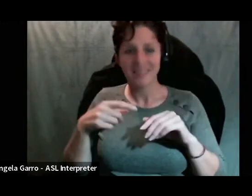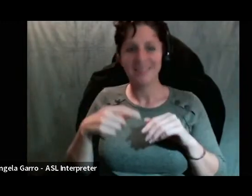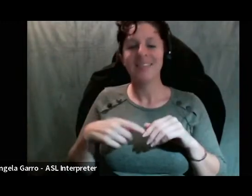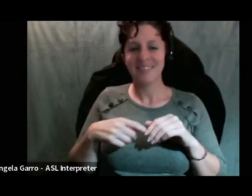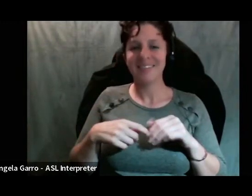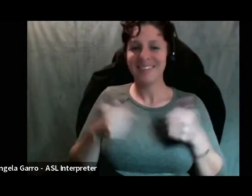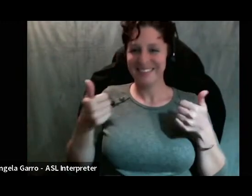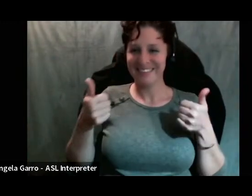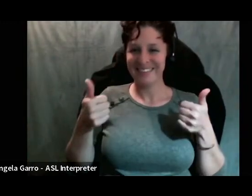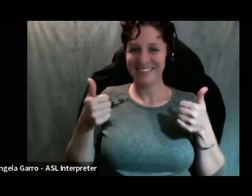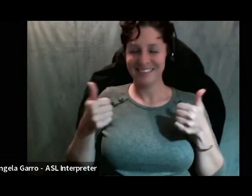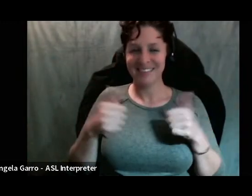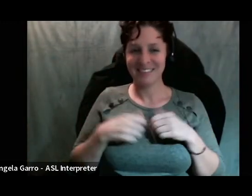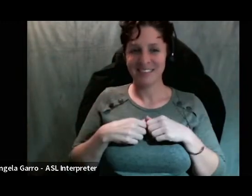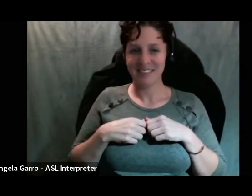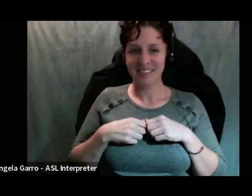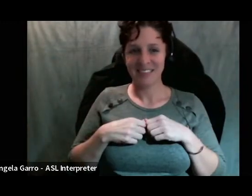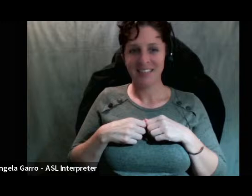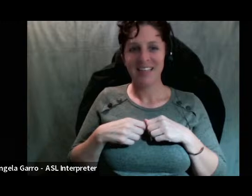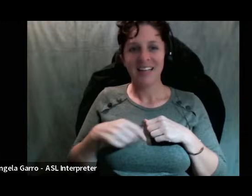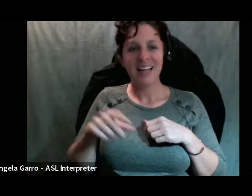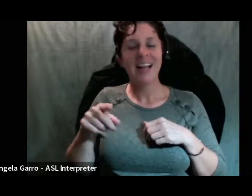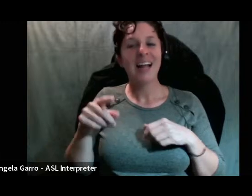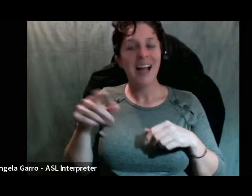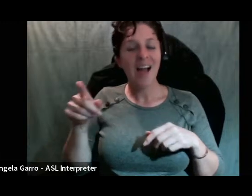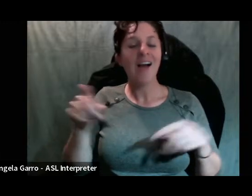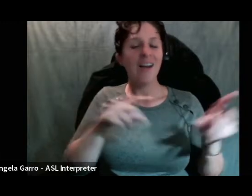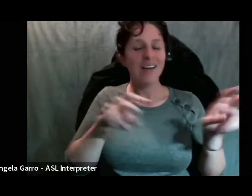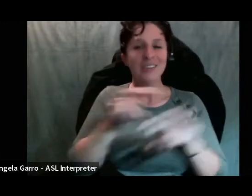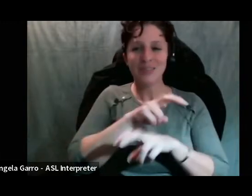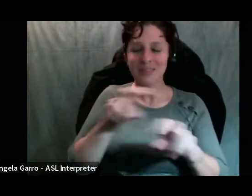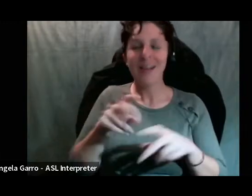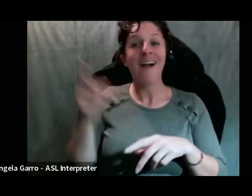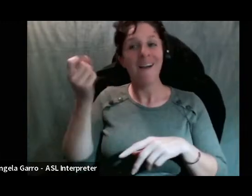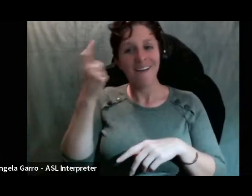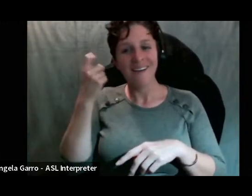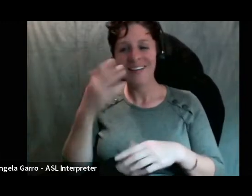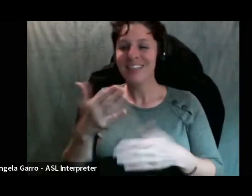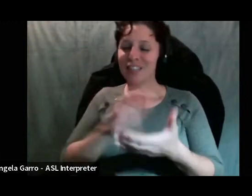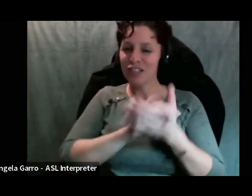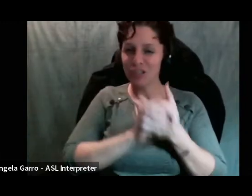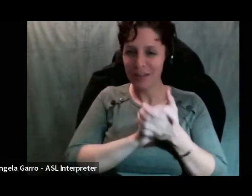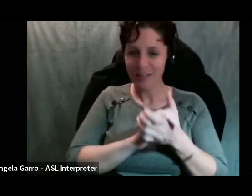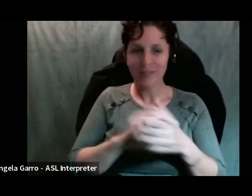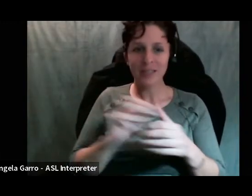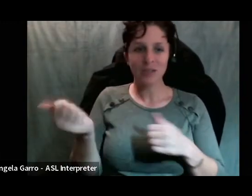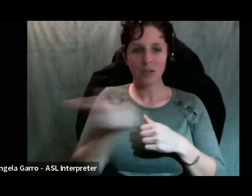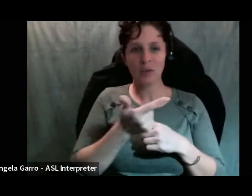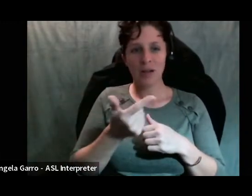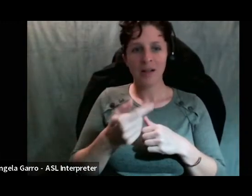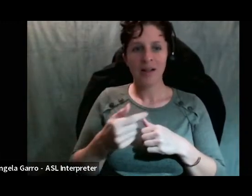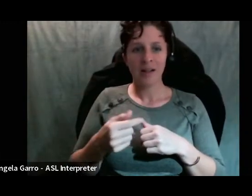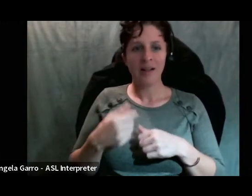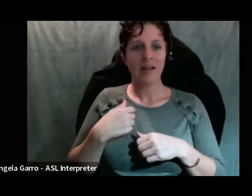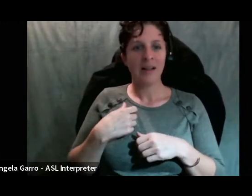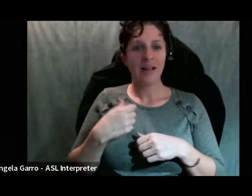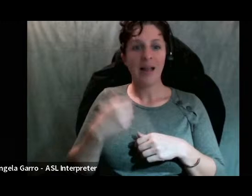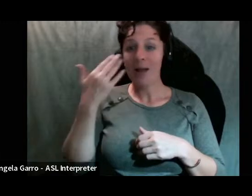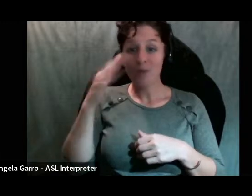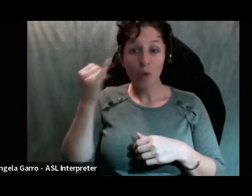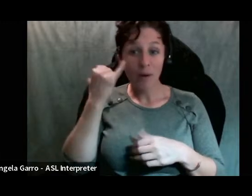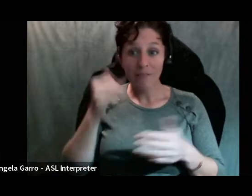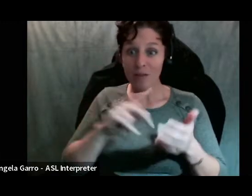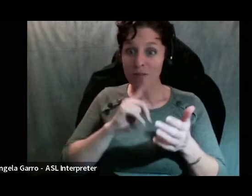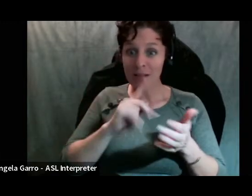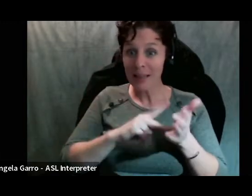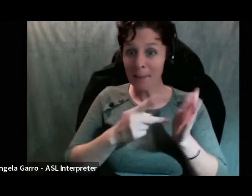go, oh, President, oh, that's because I get it. Very nice. And congratulations to you all. I don't know if this really means that you change